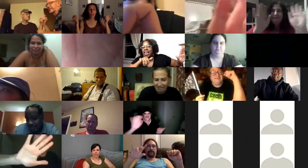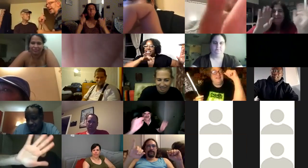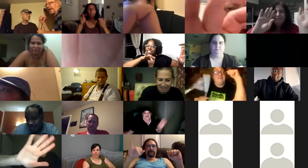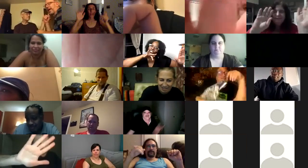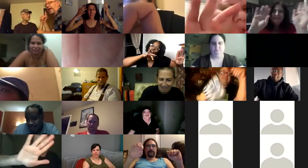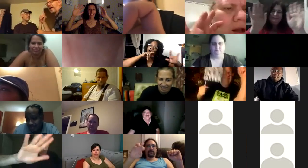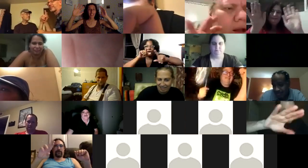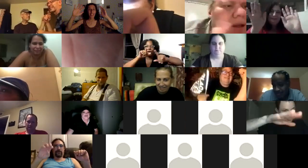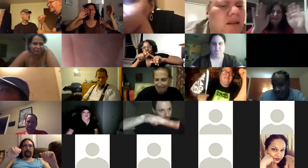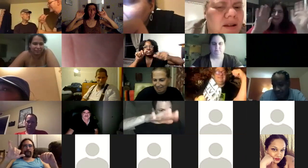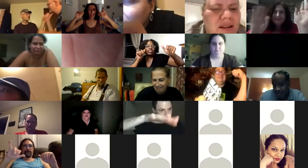And now Marceletta's back to signing.